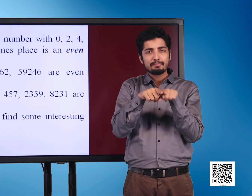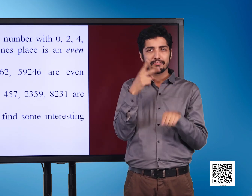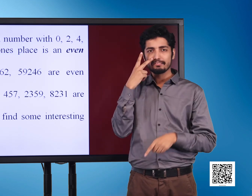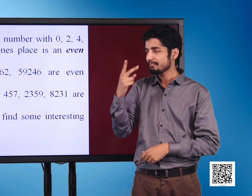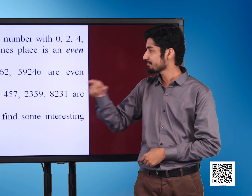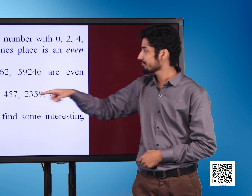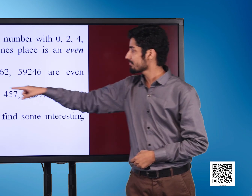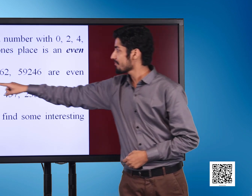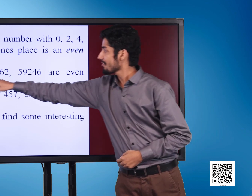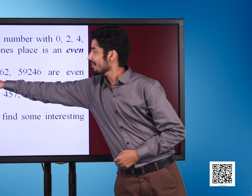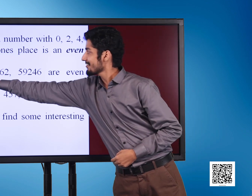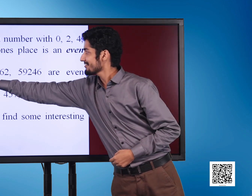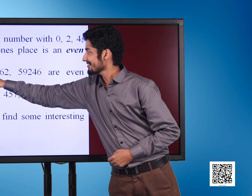So, 350,